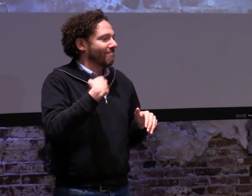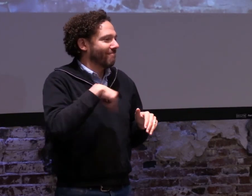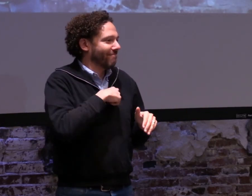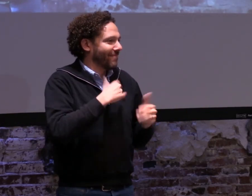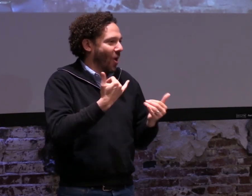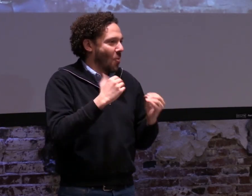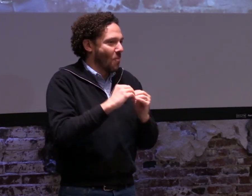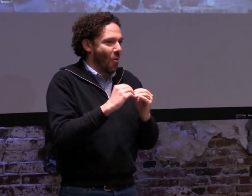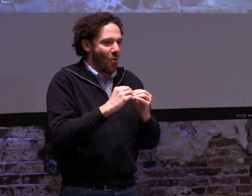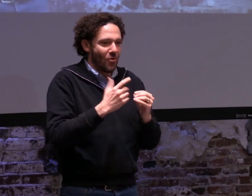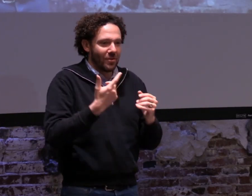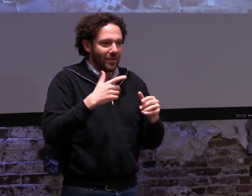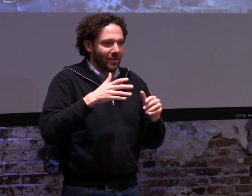it, it's been shifting.